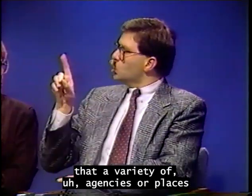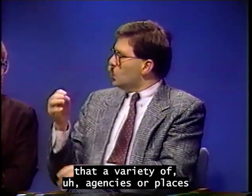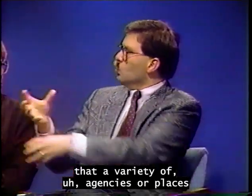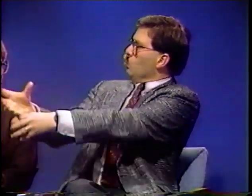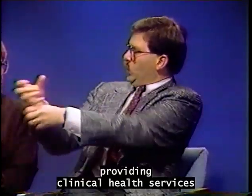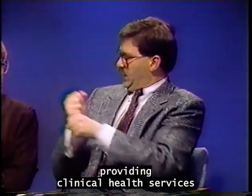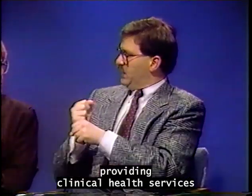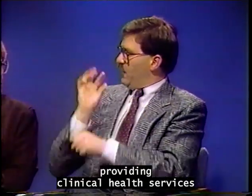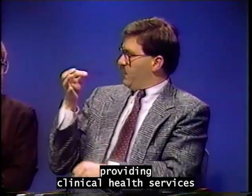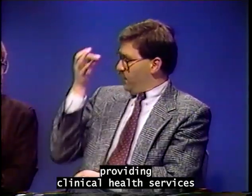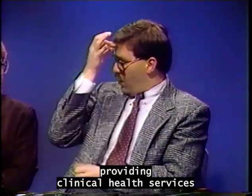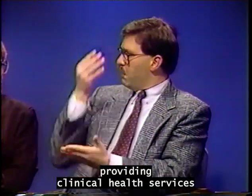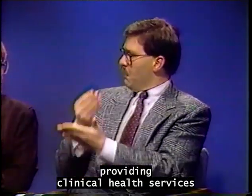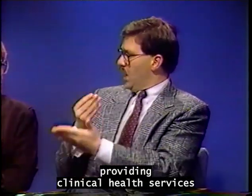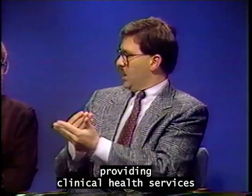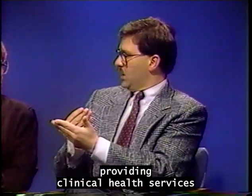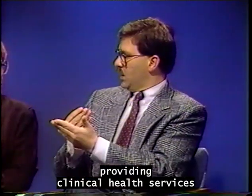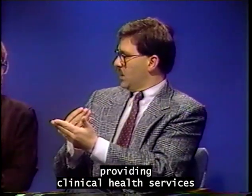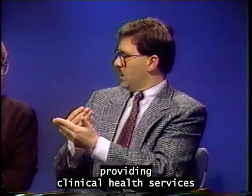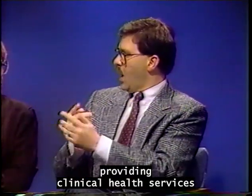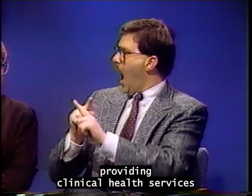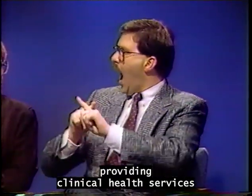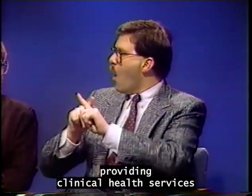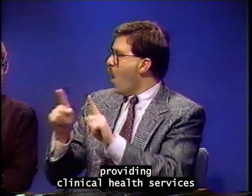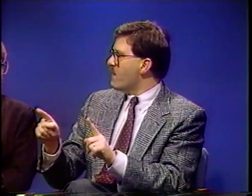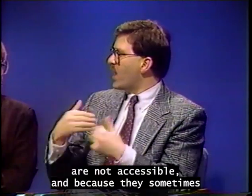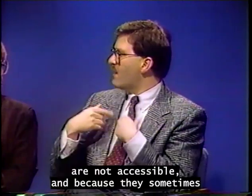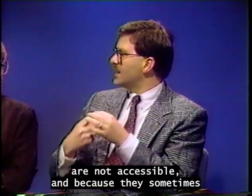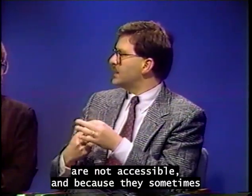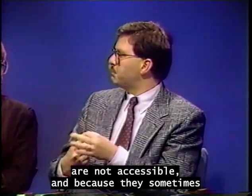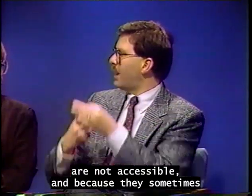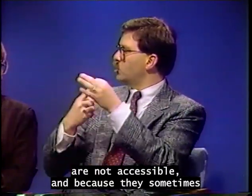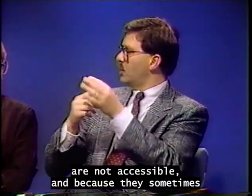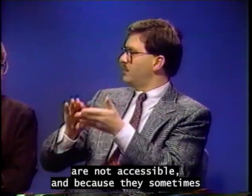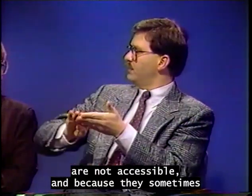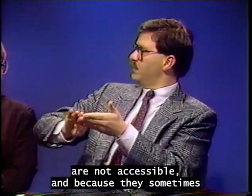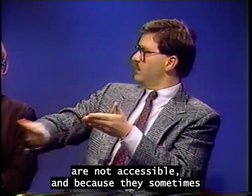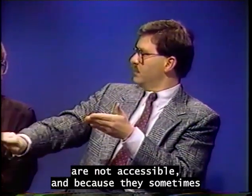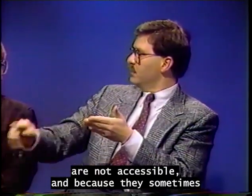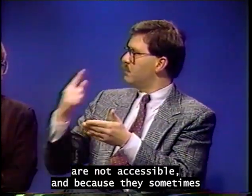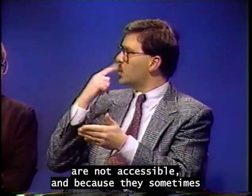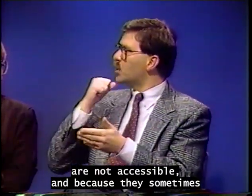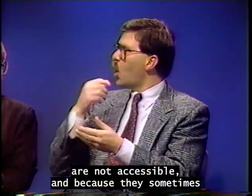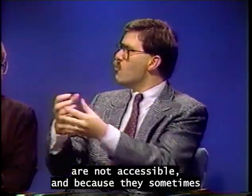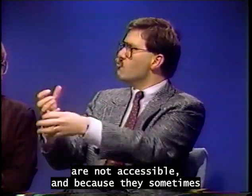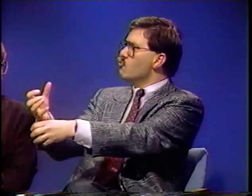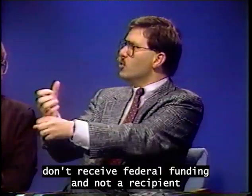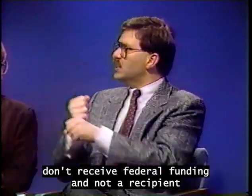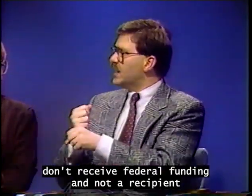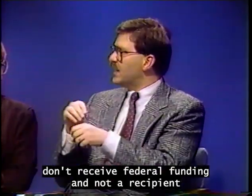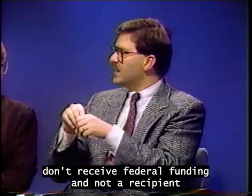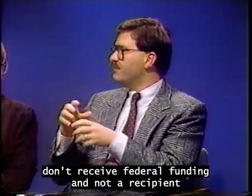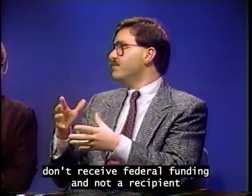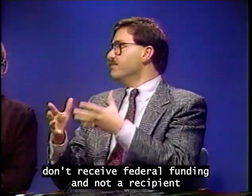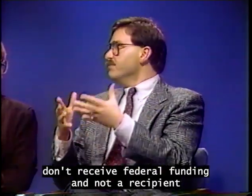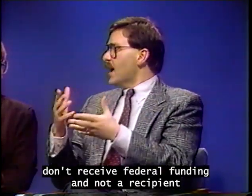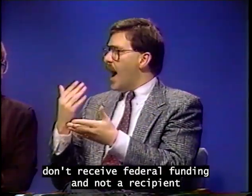agencies or places providing clinical health services are not accessible. And because they sometimes don't receive federal